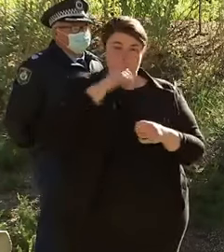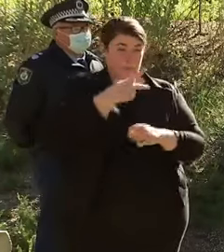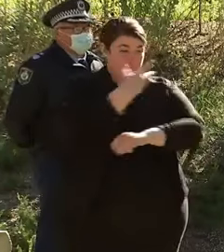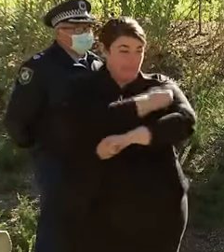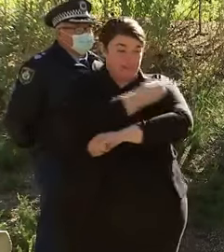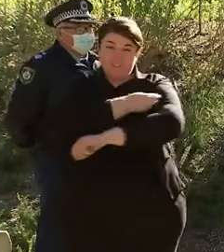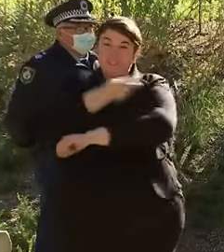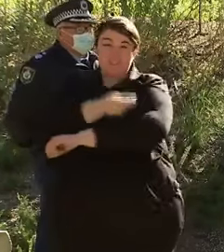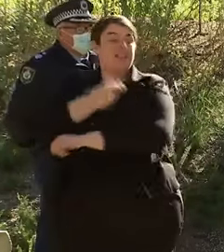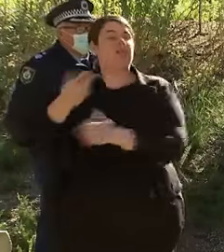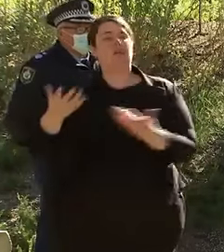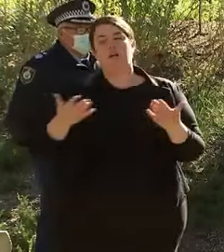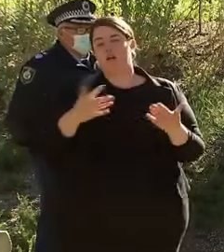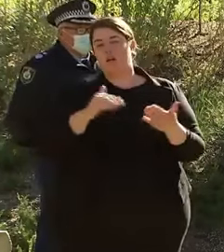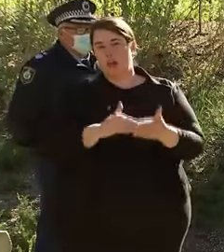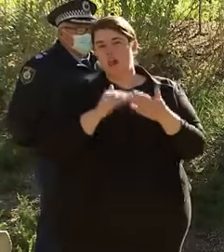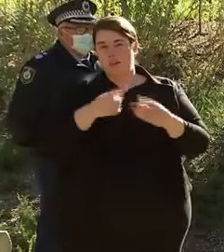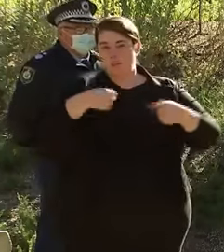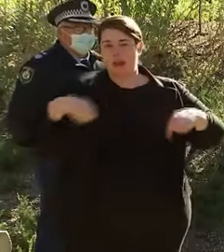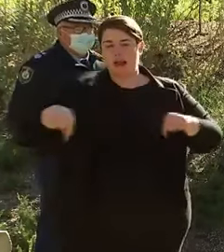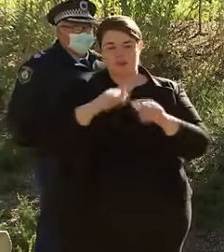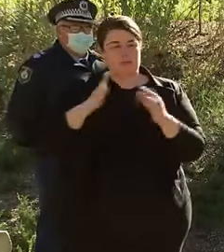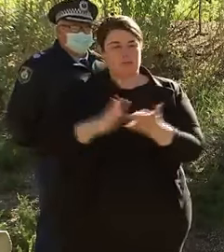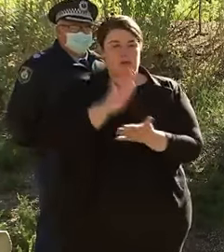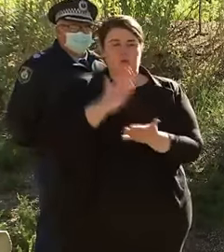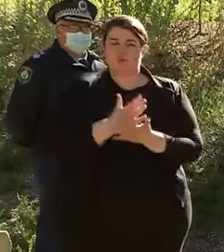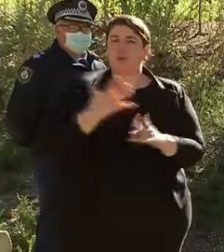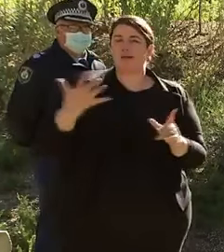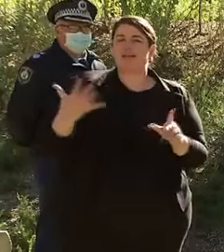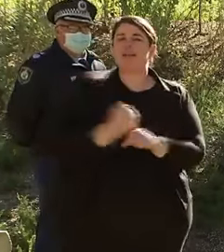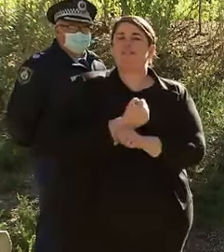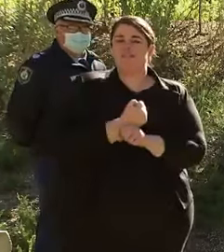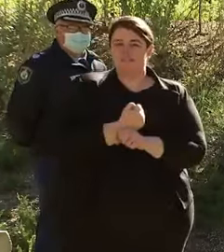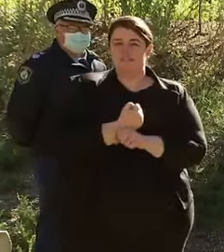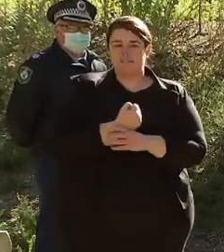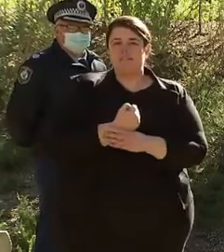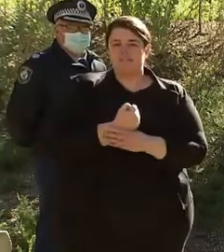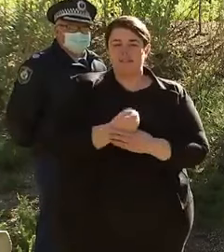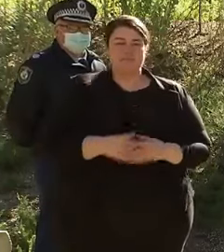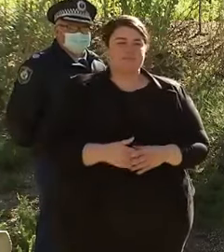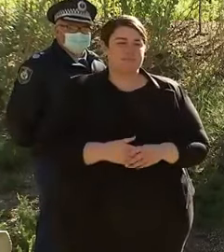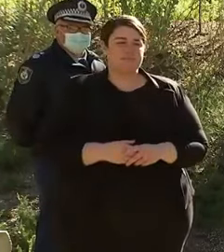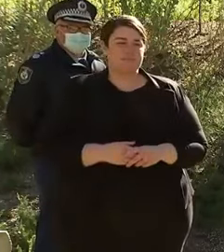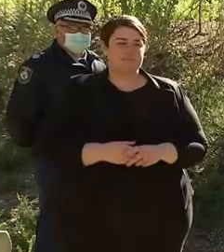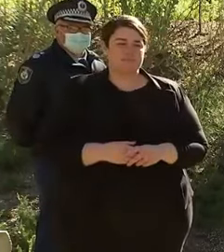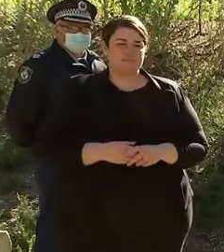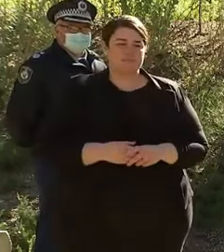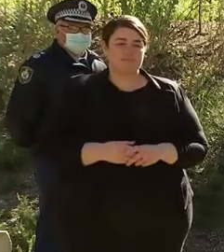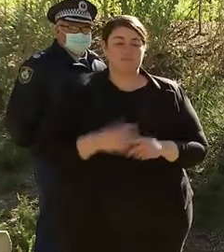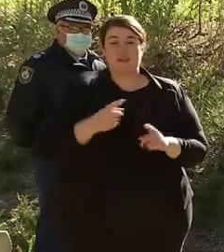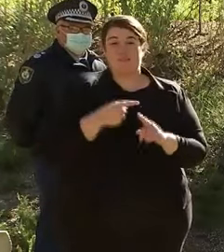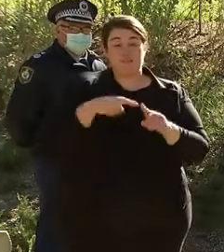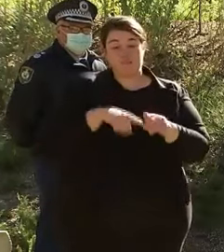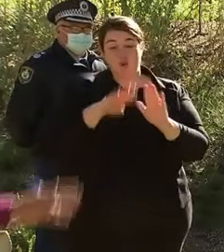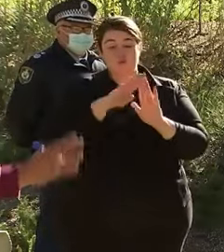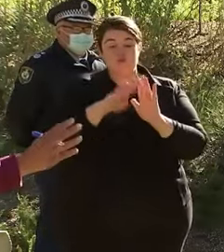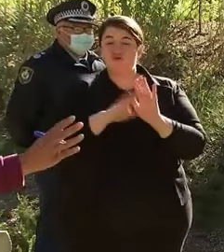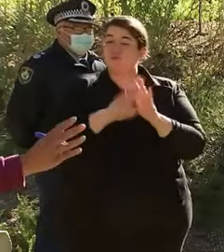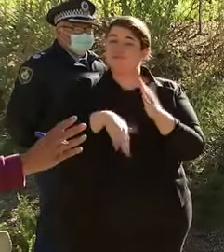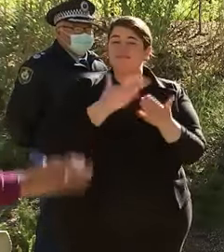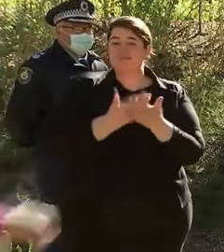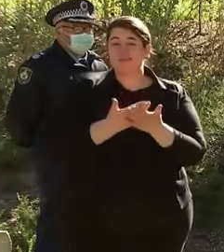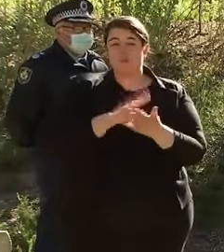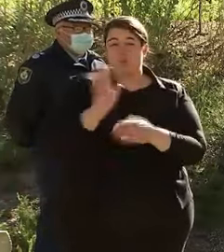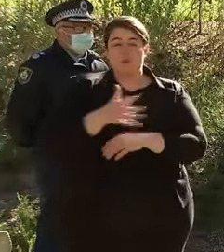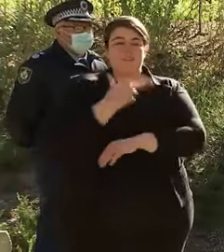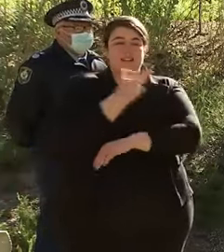is the only way in which we can be assured that our citizens will be safe and have a COVID normal existence until this pandemic is over.